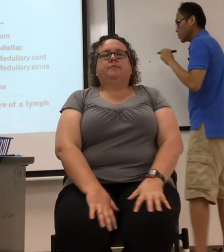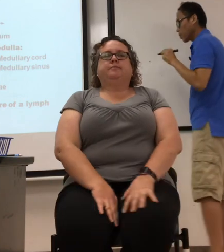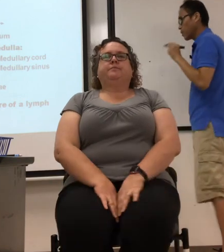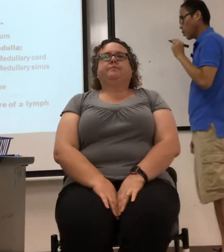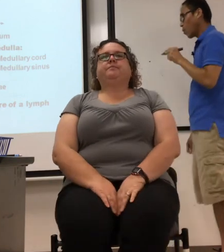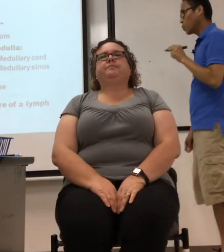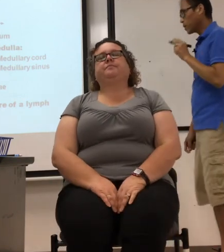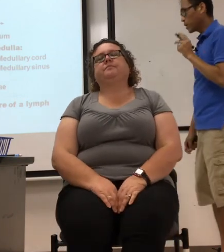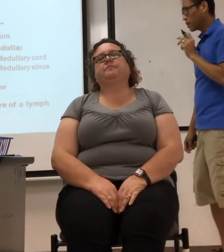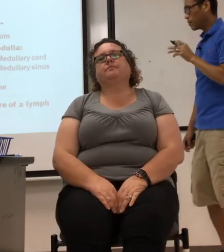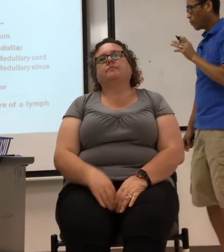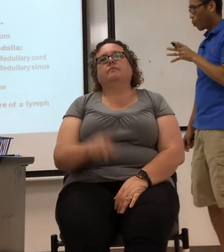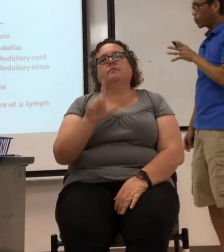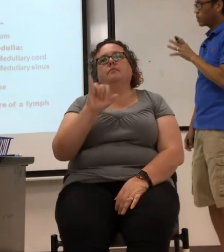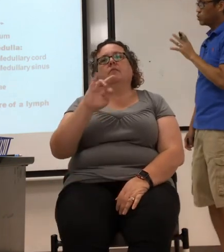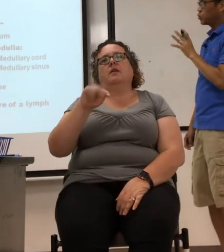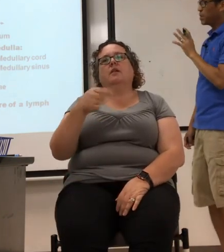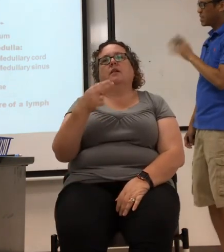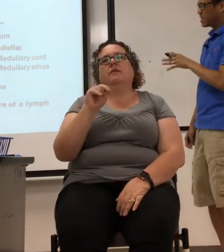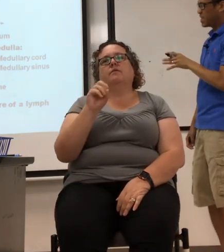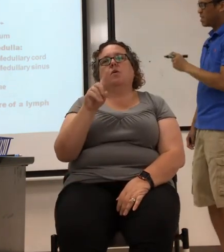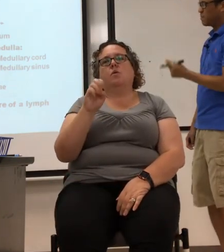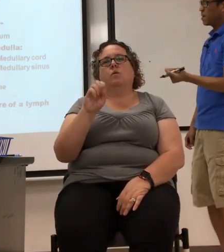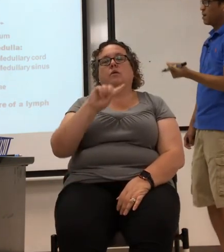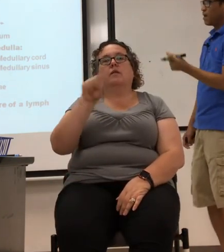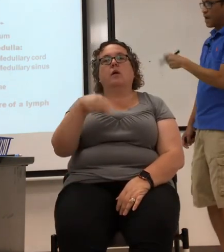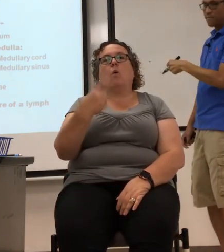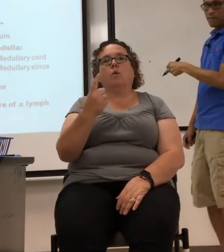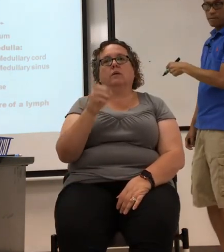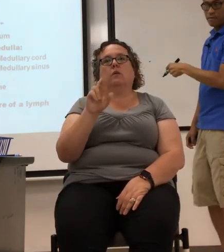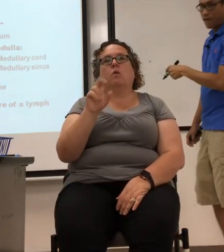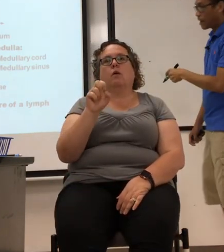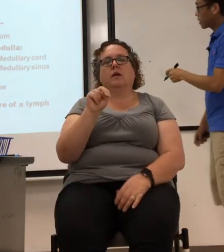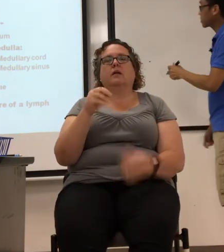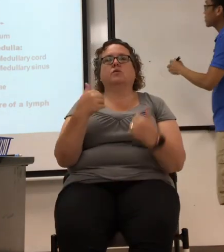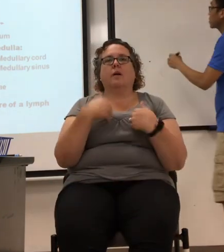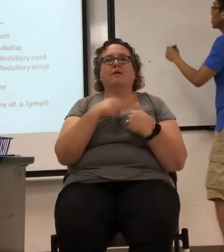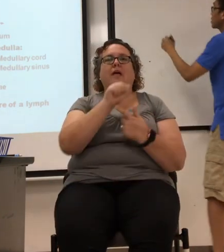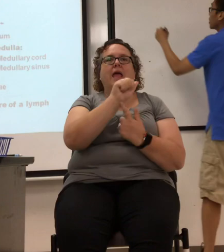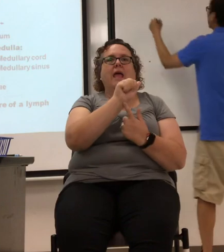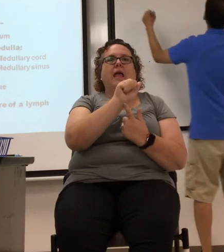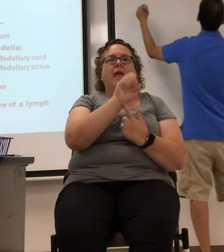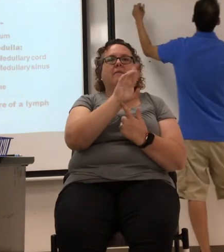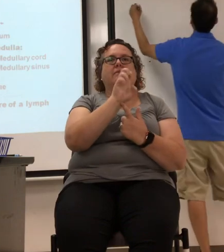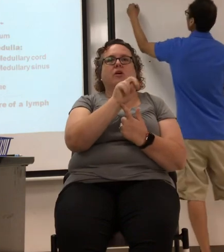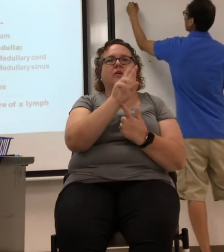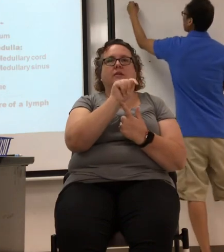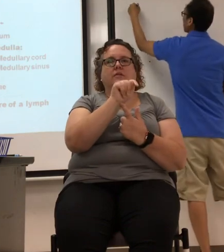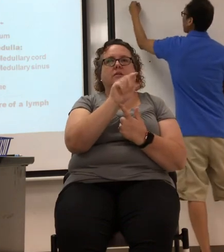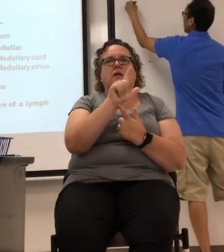Lymph nodes are the only lymph organ to receive afferent lymphatics.